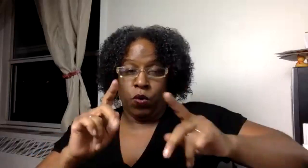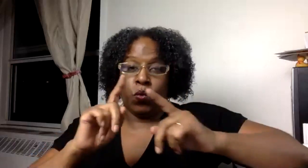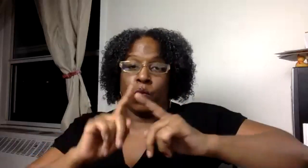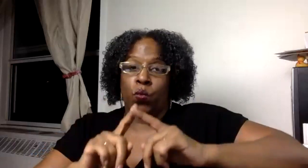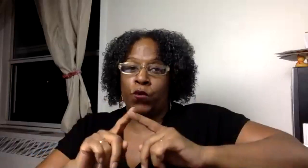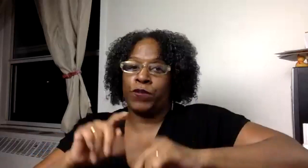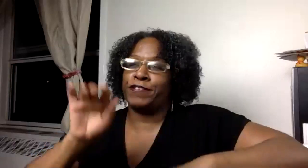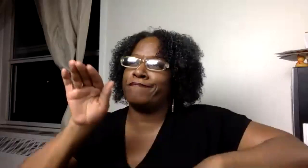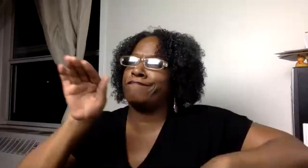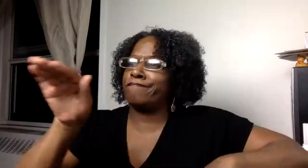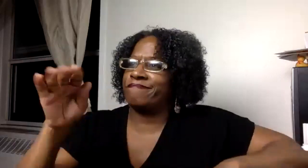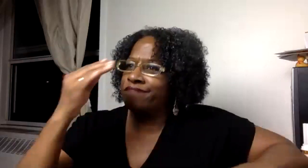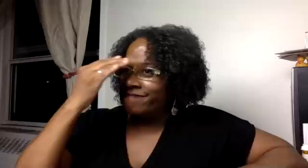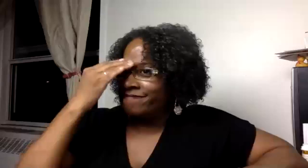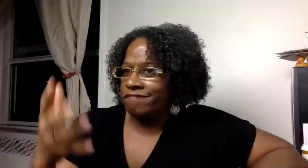as sighted people,